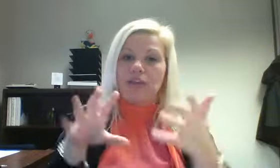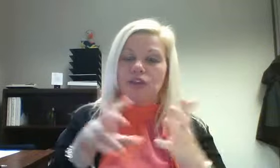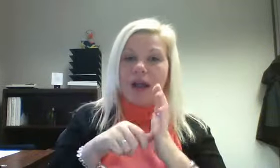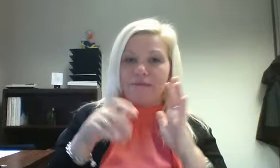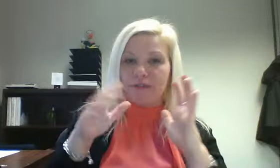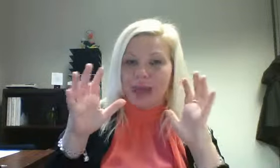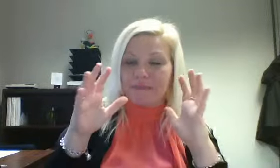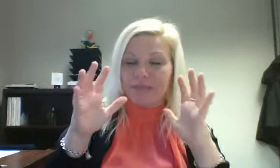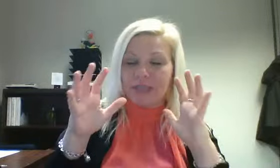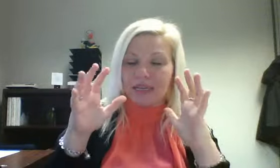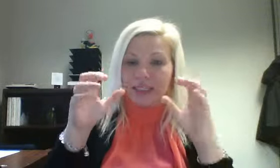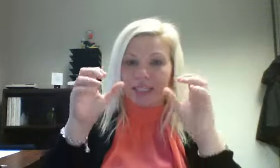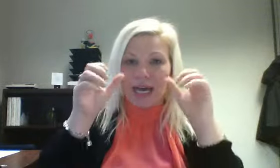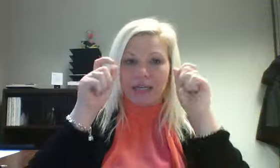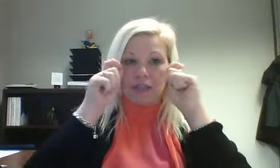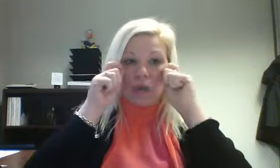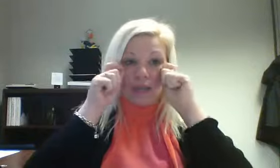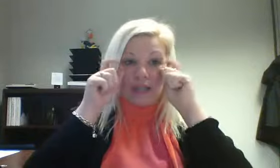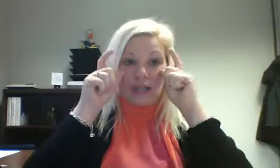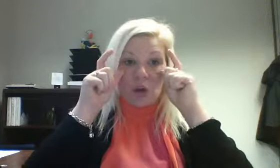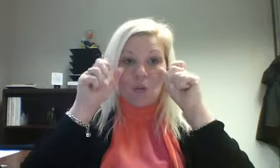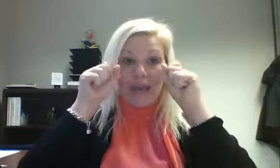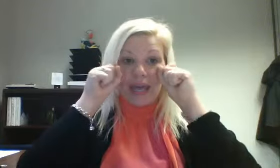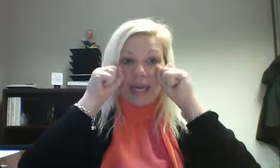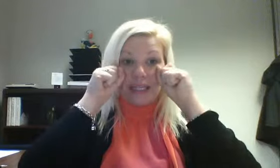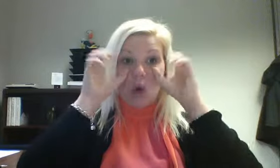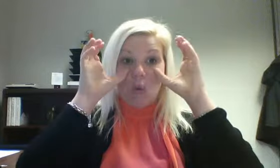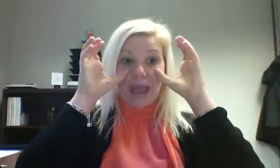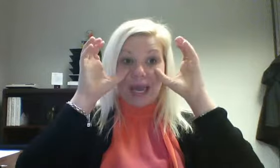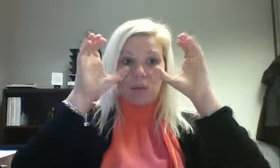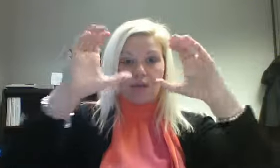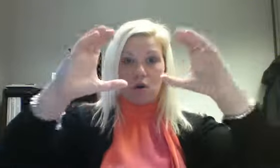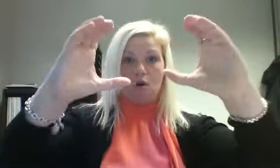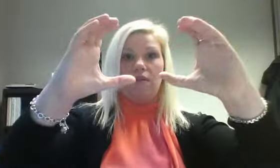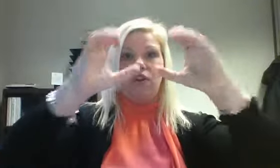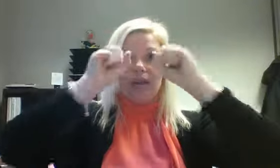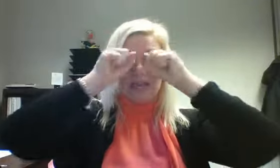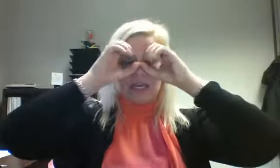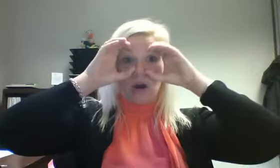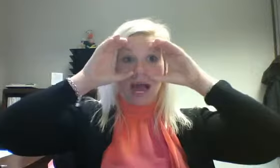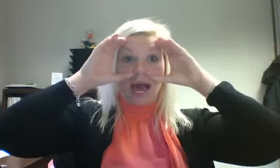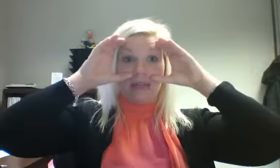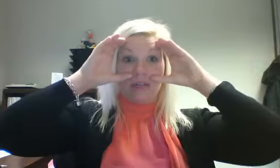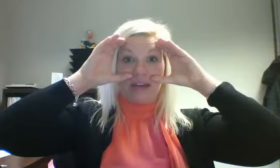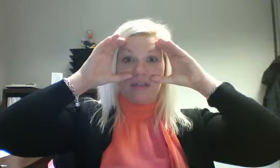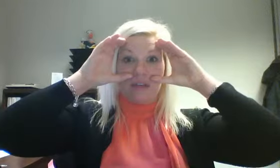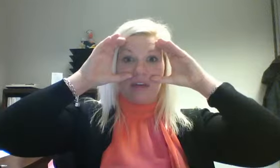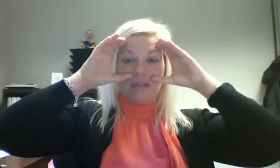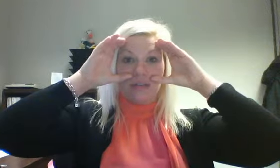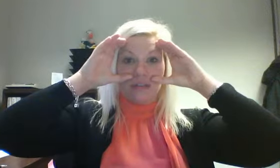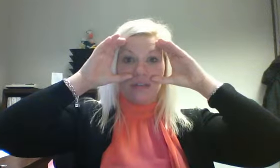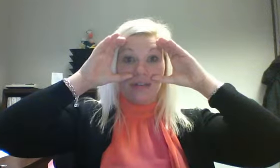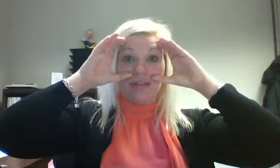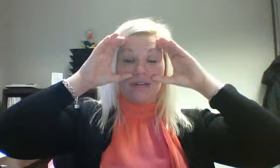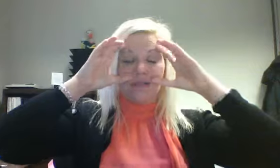is you're emphasizing the sign. So instead of awake, it's awake with all of your hands. Like your eyes are like saucers, right?